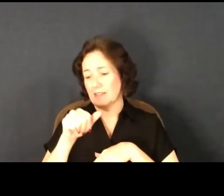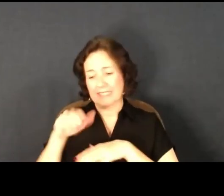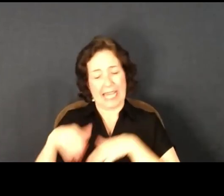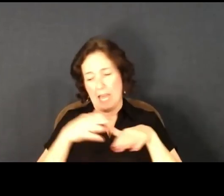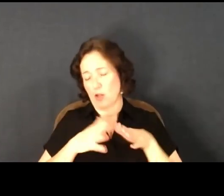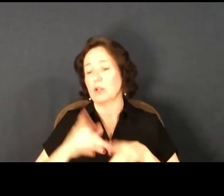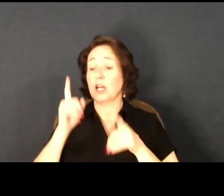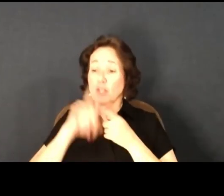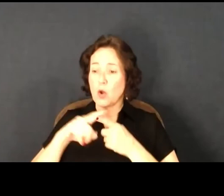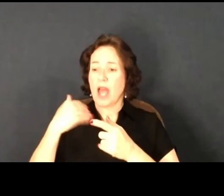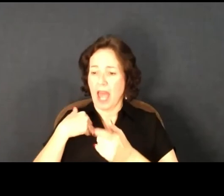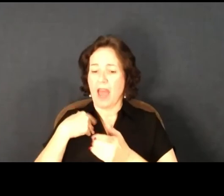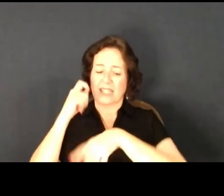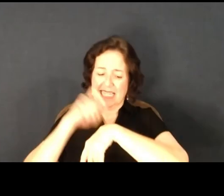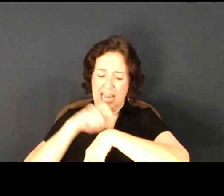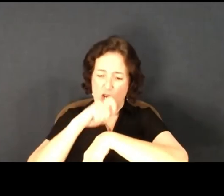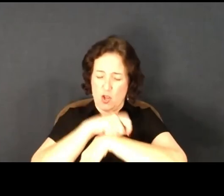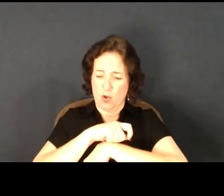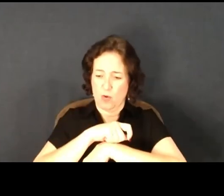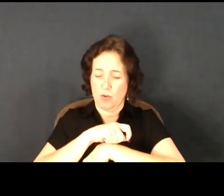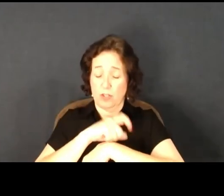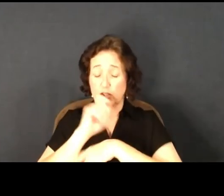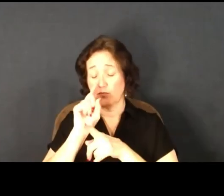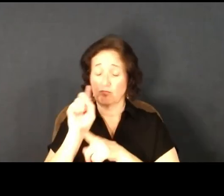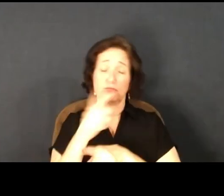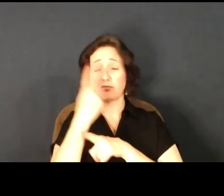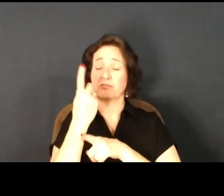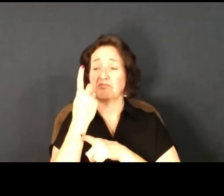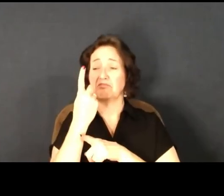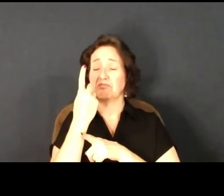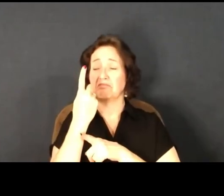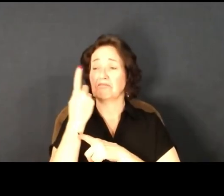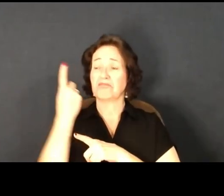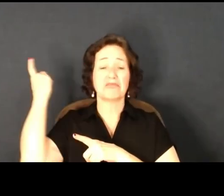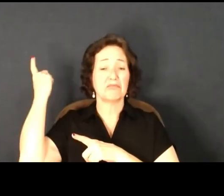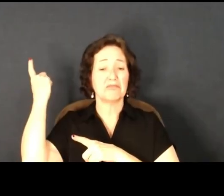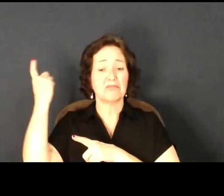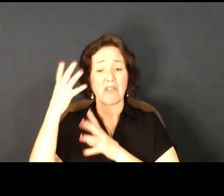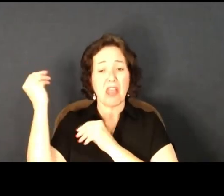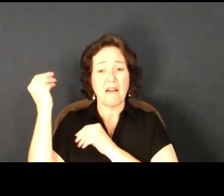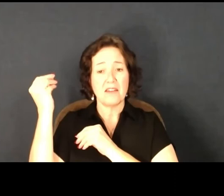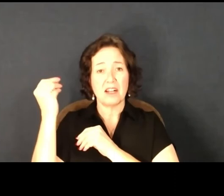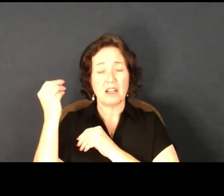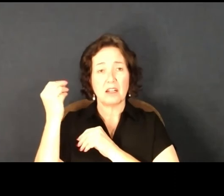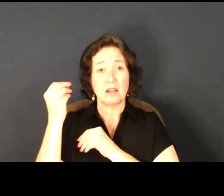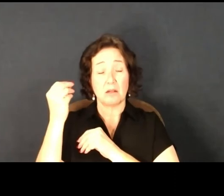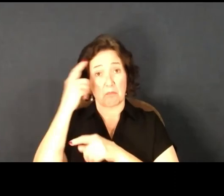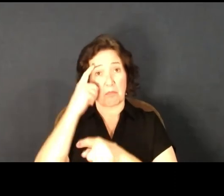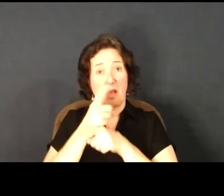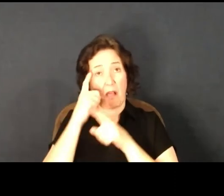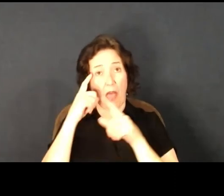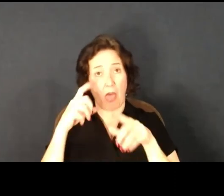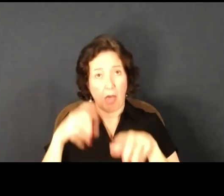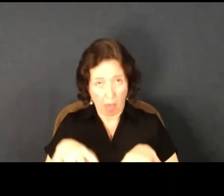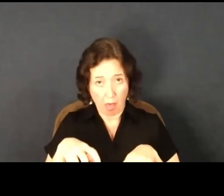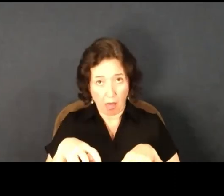tattooed. And she turned on her heel and walked out. He was stunned. And then